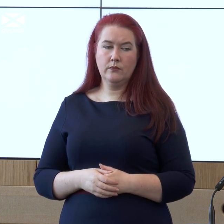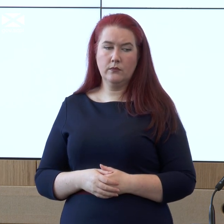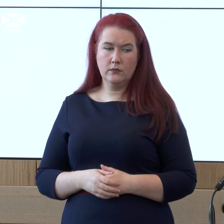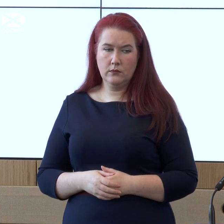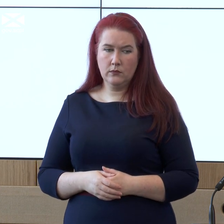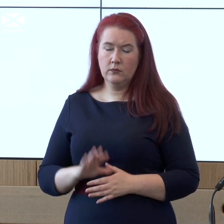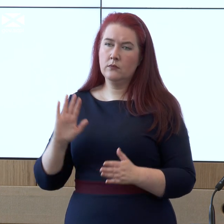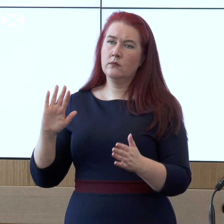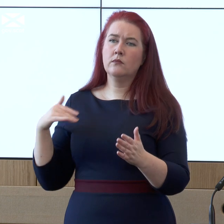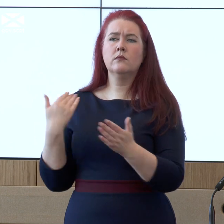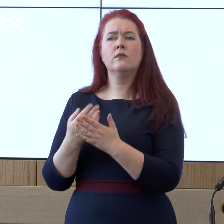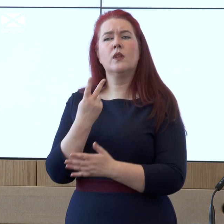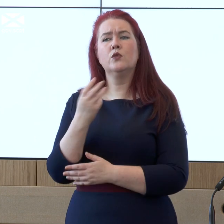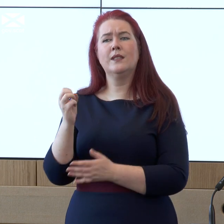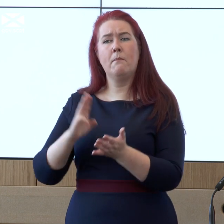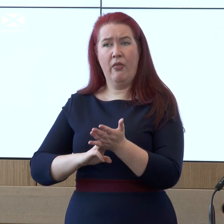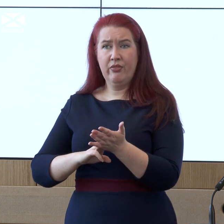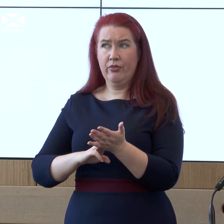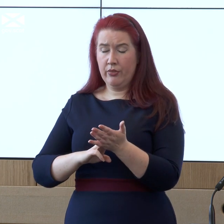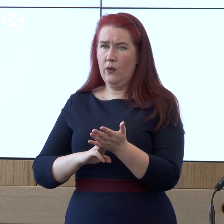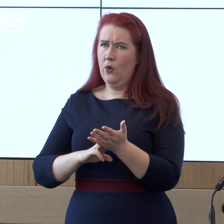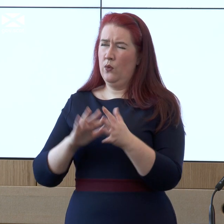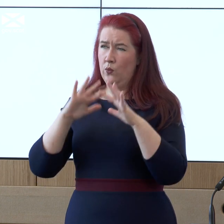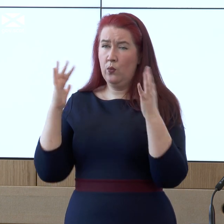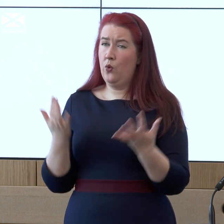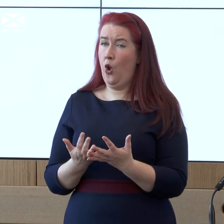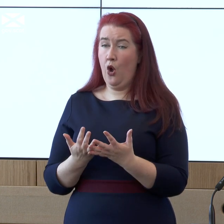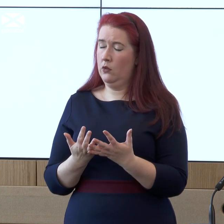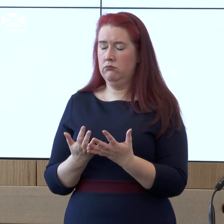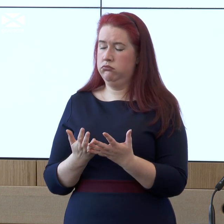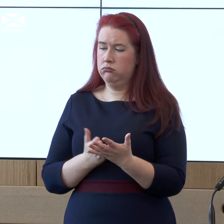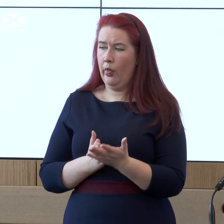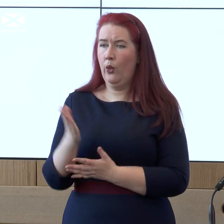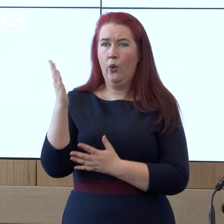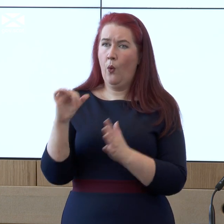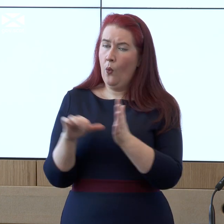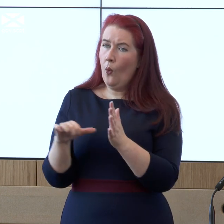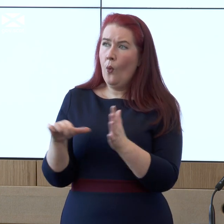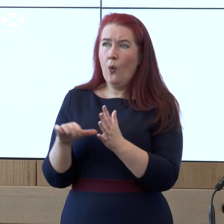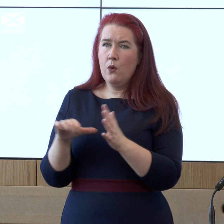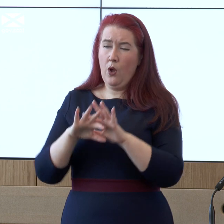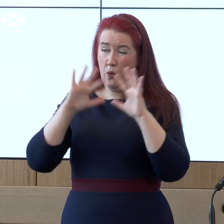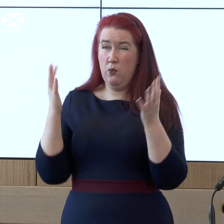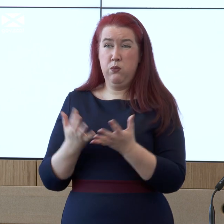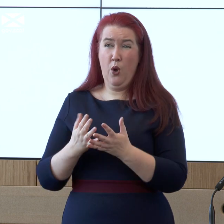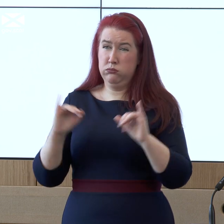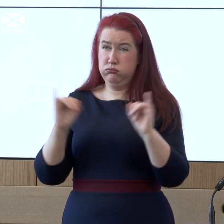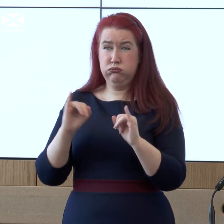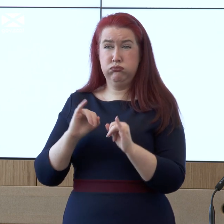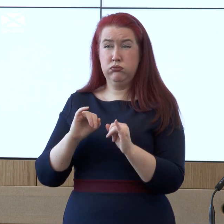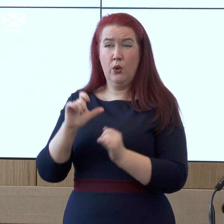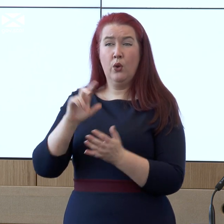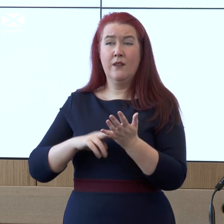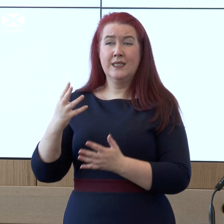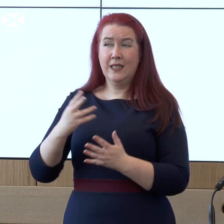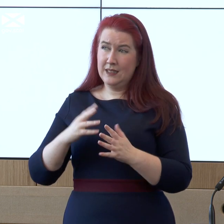past 20 months, as the world has faced the very hard reality of a global pandemic, it might